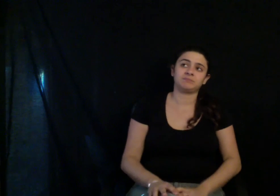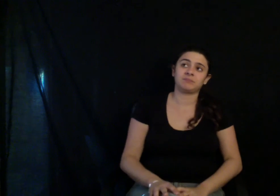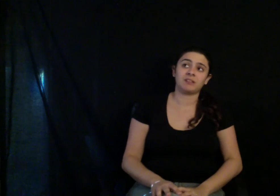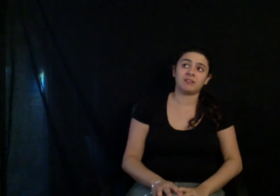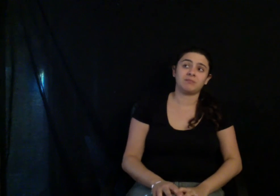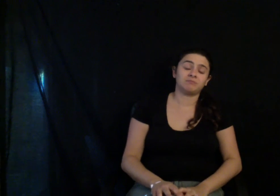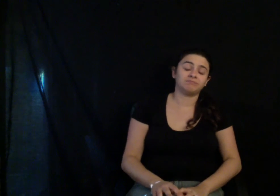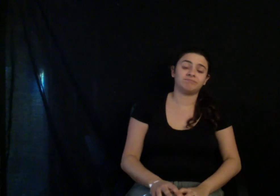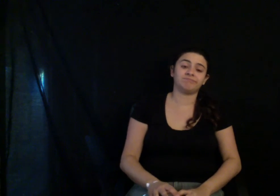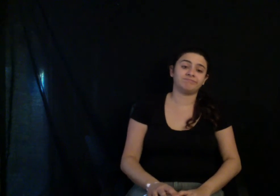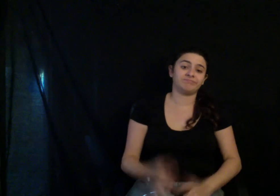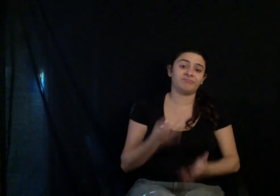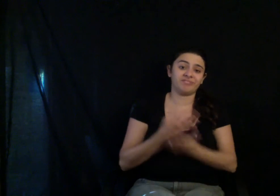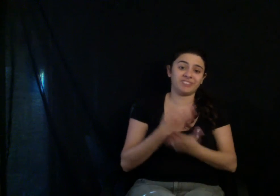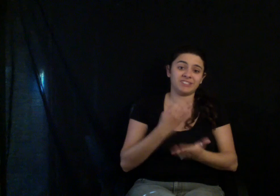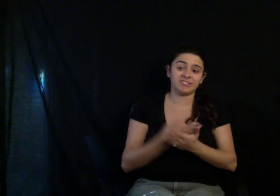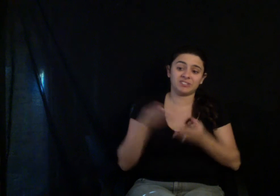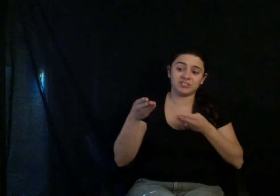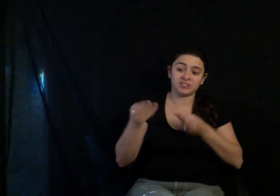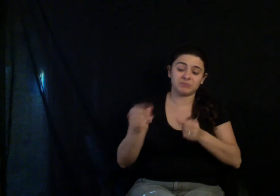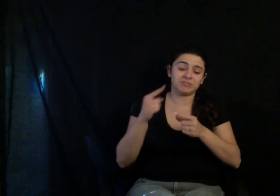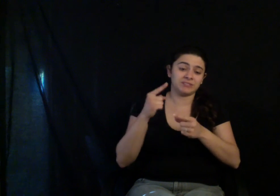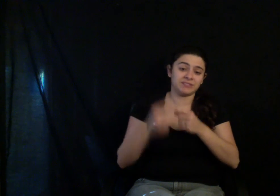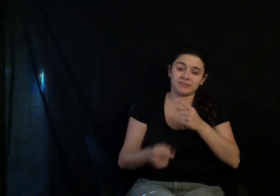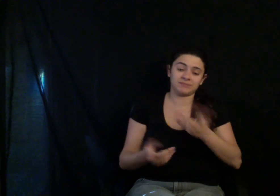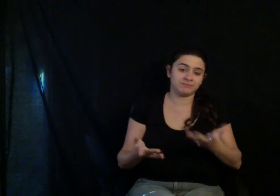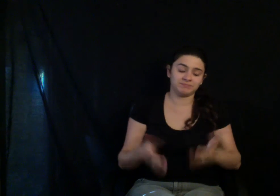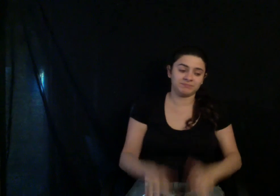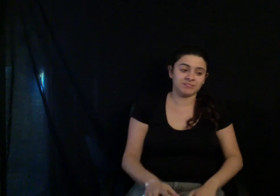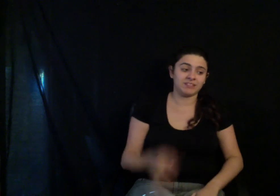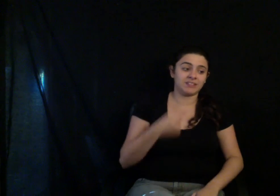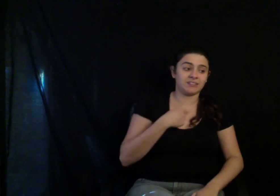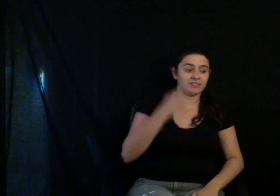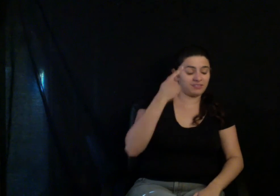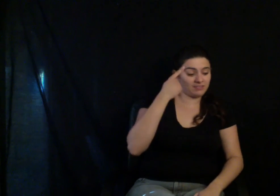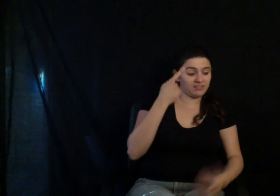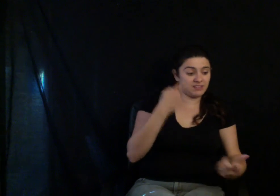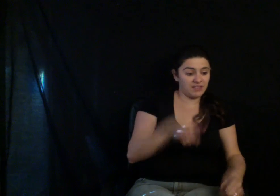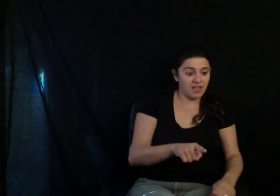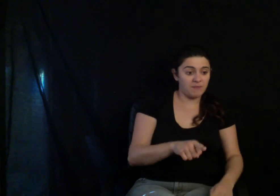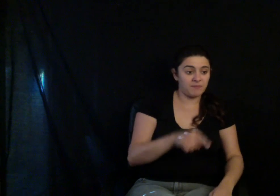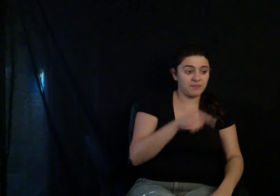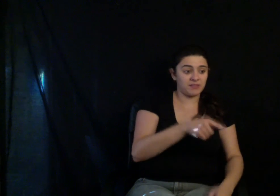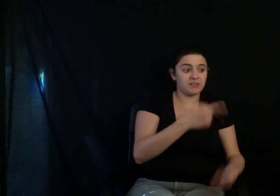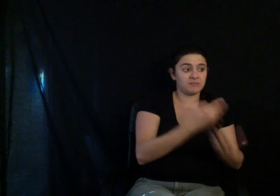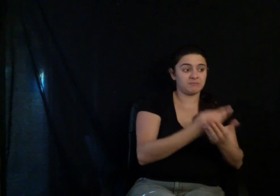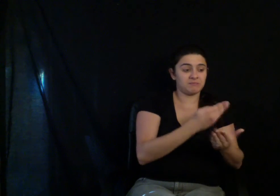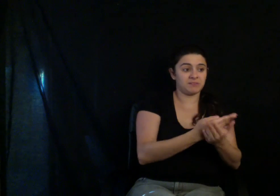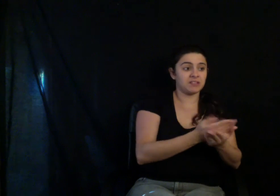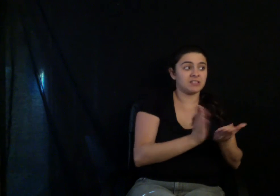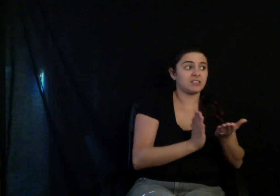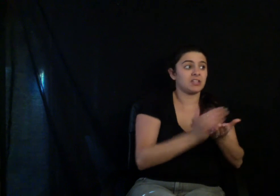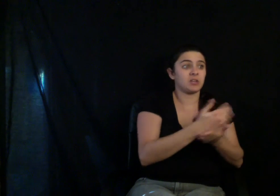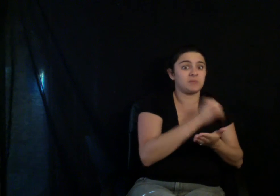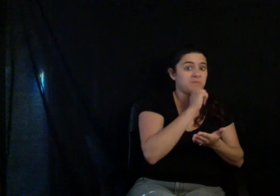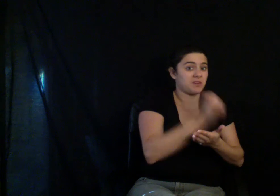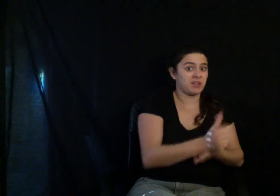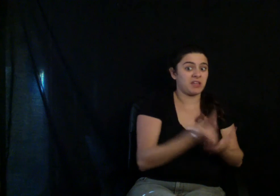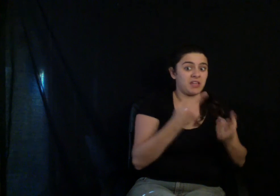we didn't pull through and raise this money, I think that either their sister would somehow have to